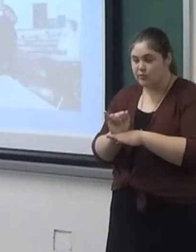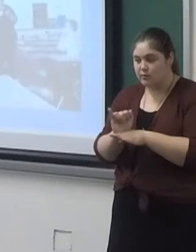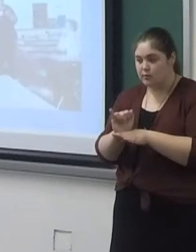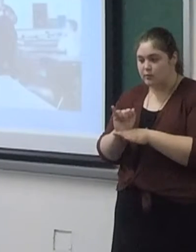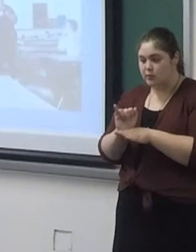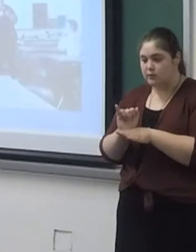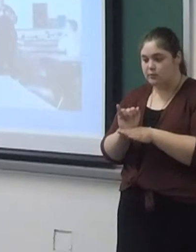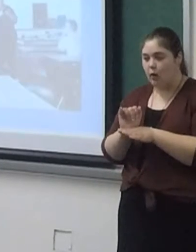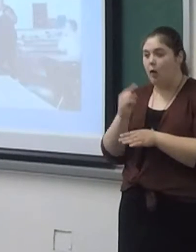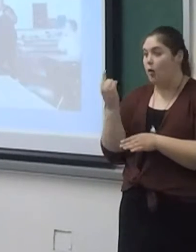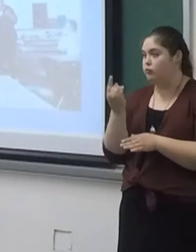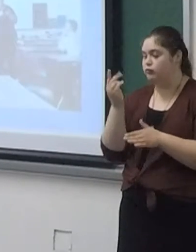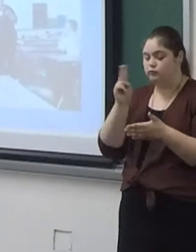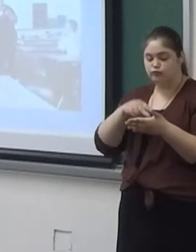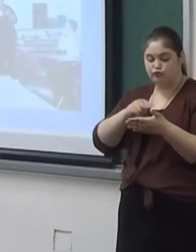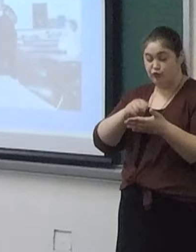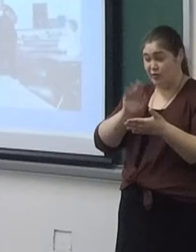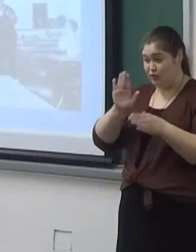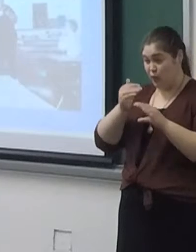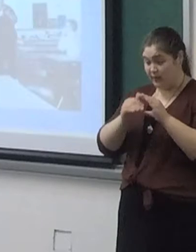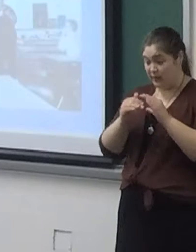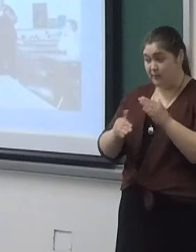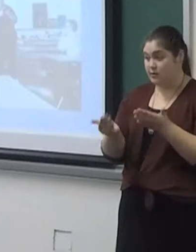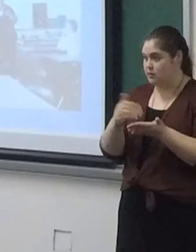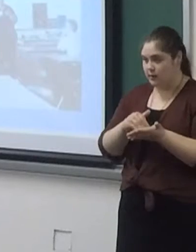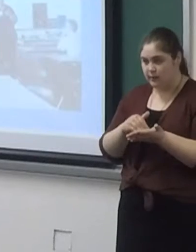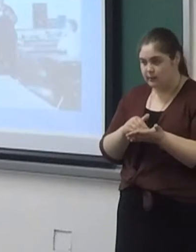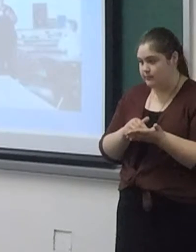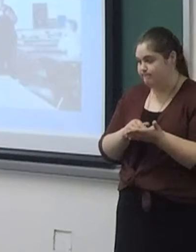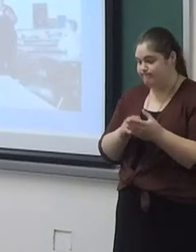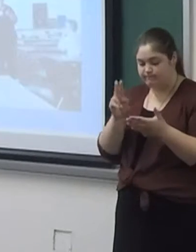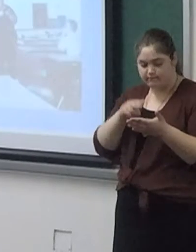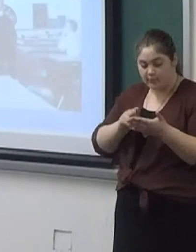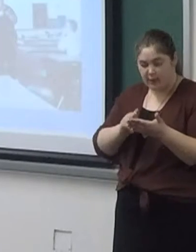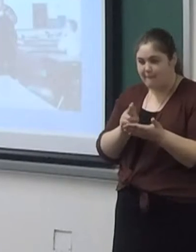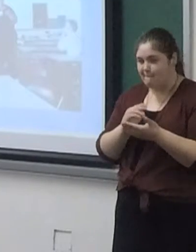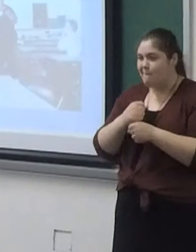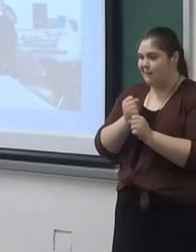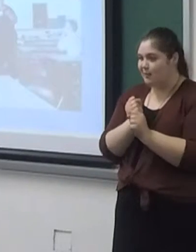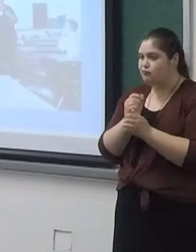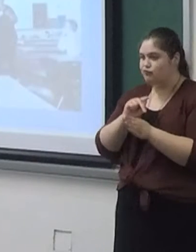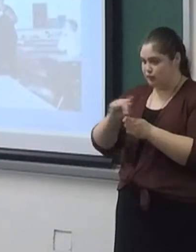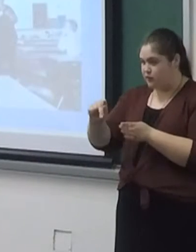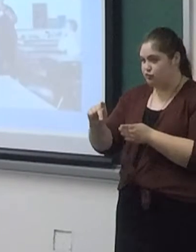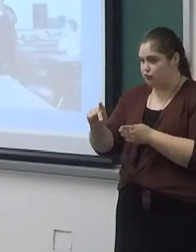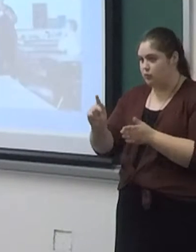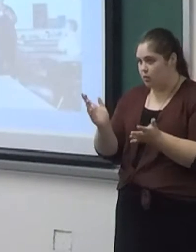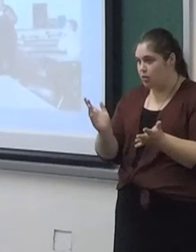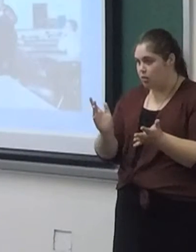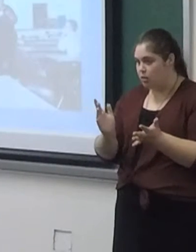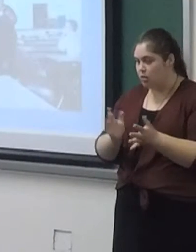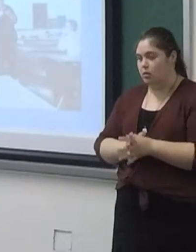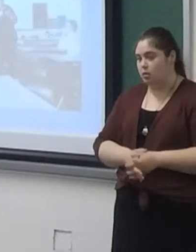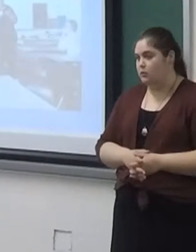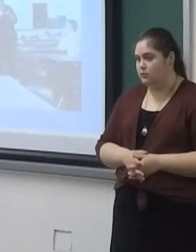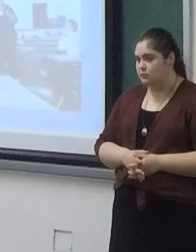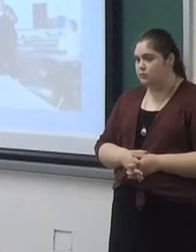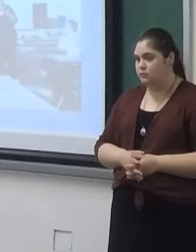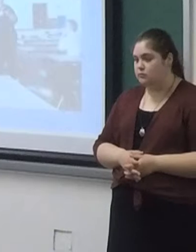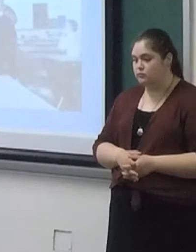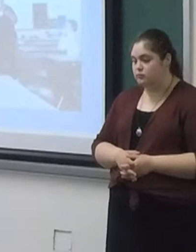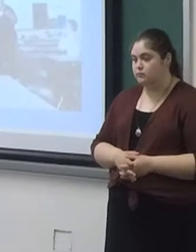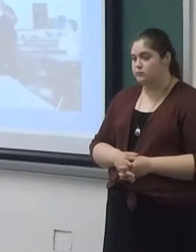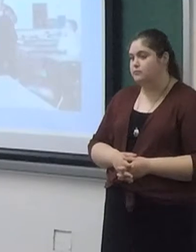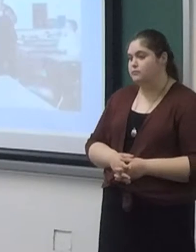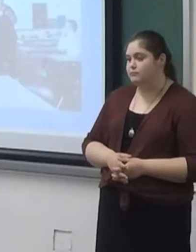Just reread your emails, you know, maybe make a signature that's, you know, professional or whatever, and be like, hey, what's up, you know,